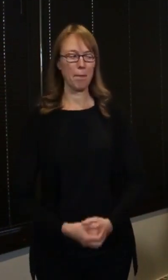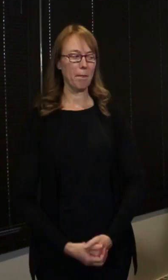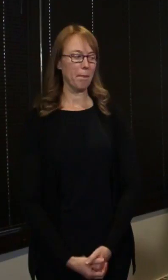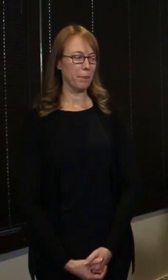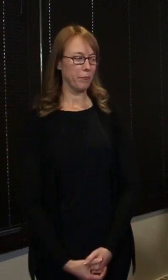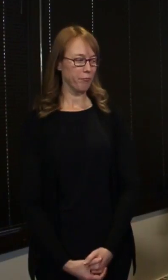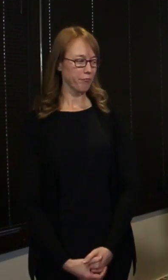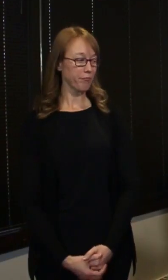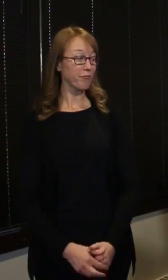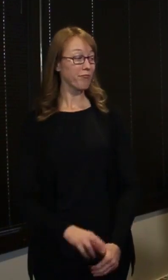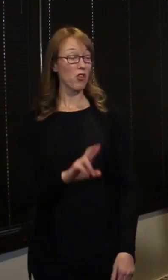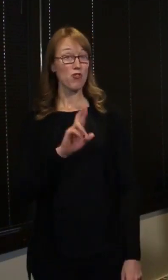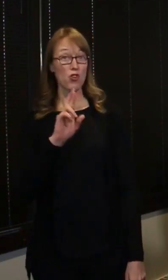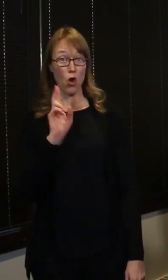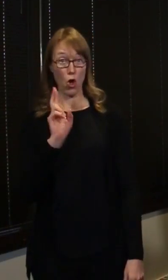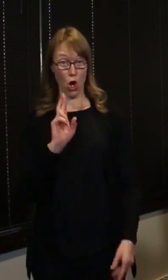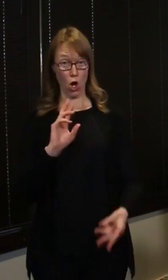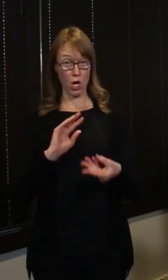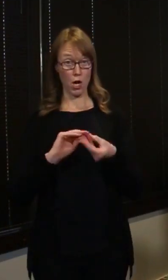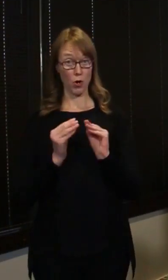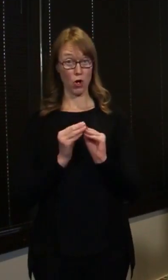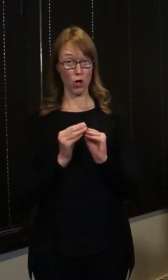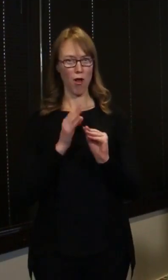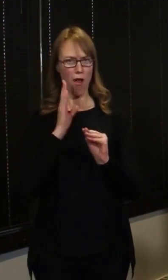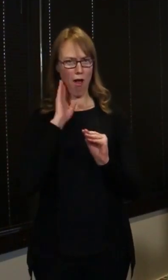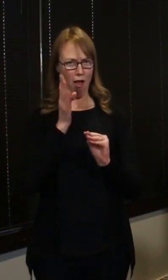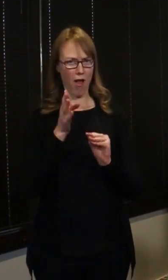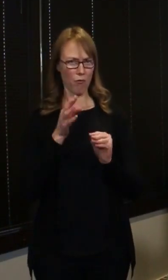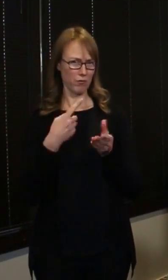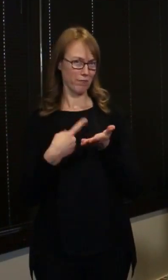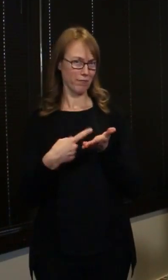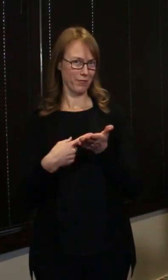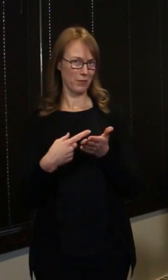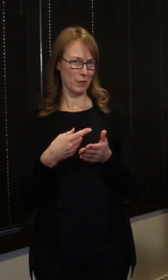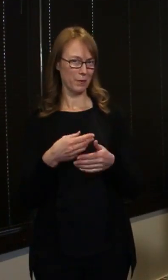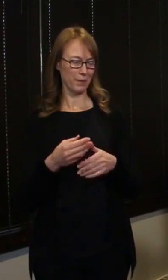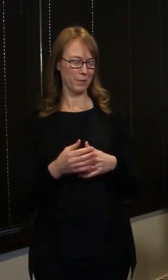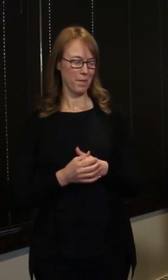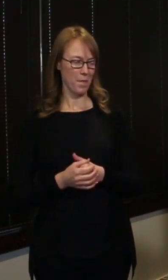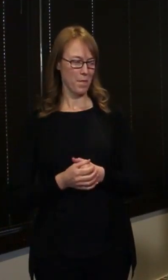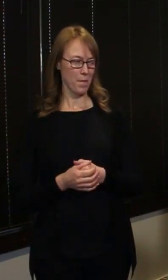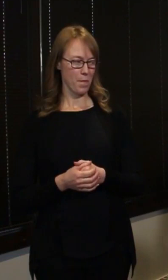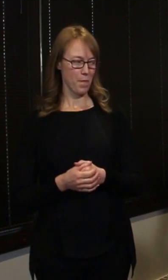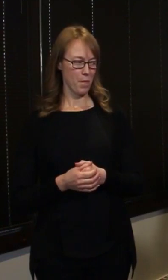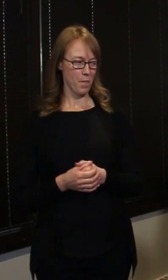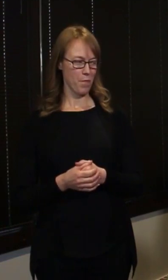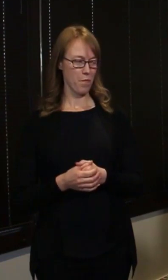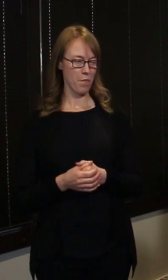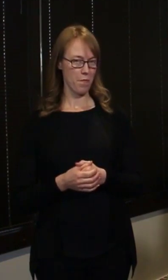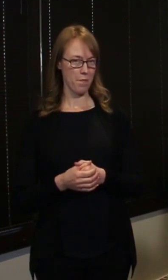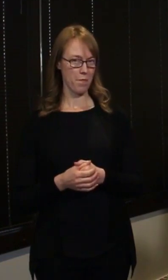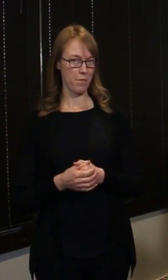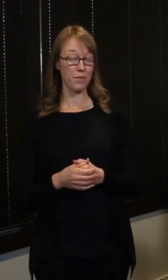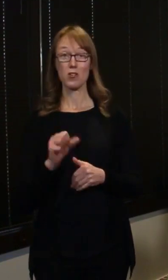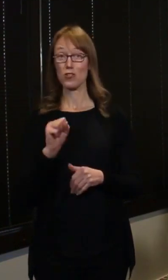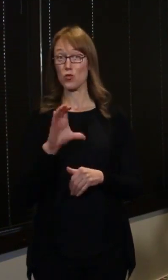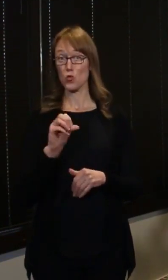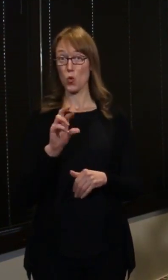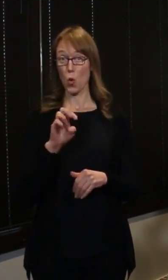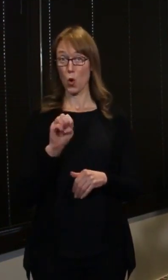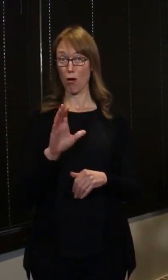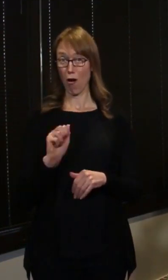the reproductive number, I'll get to that in these next couple of slides. Reviewing the scorecard as